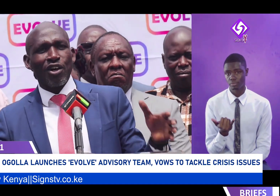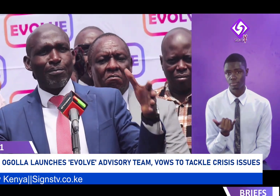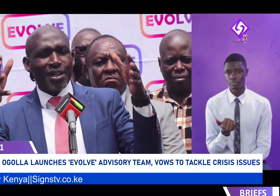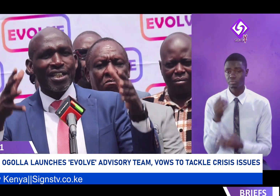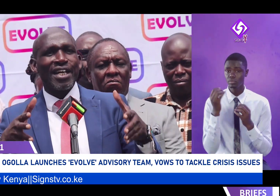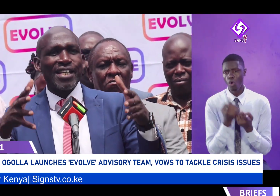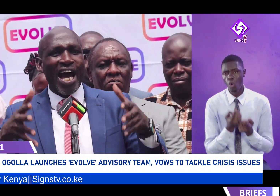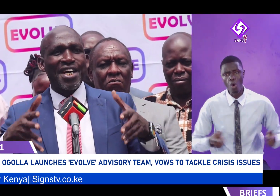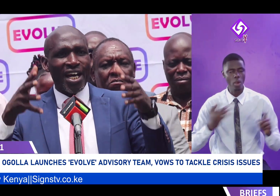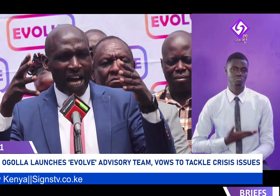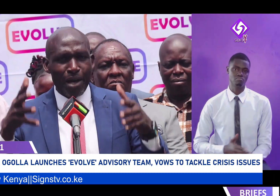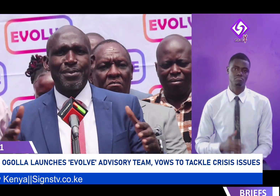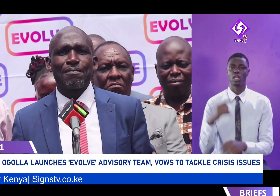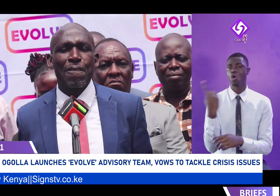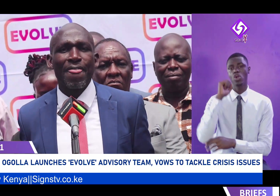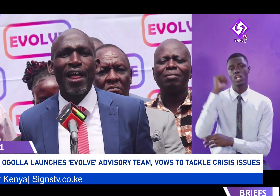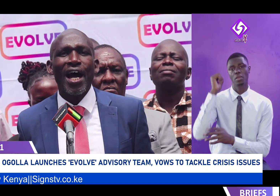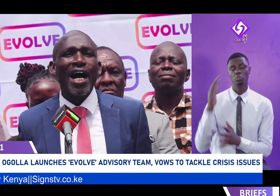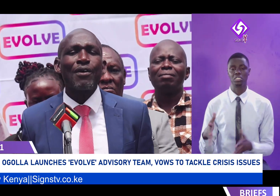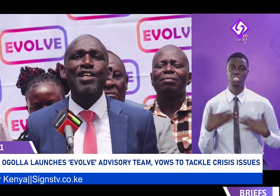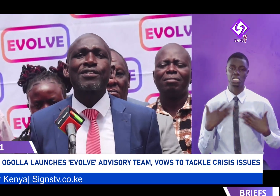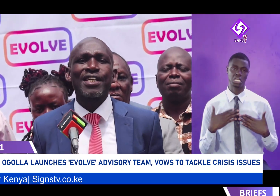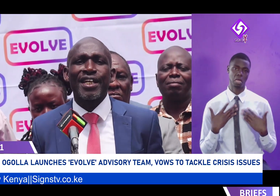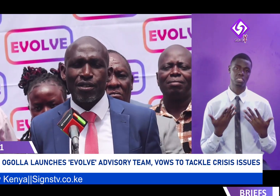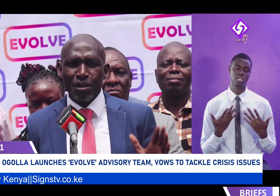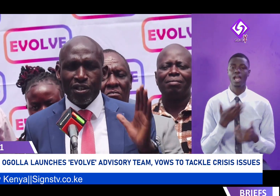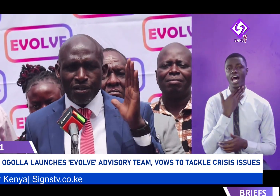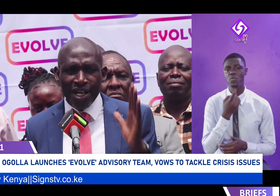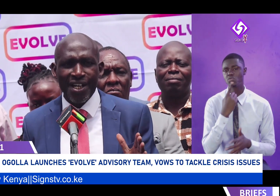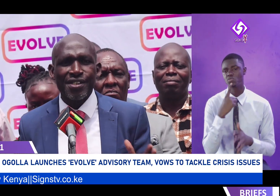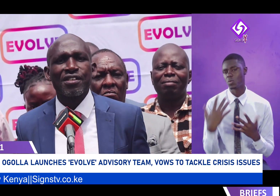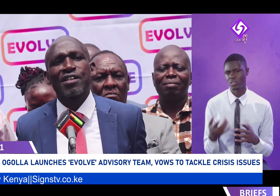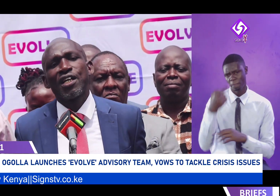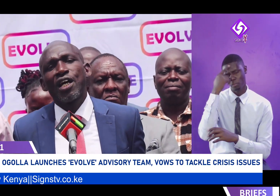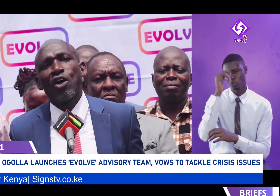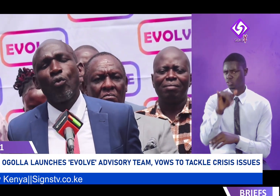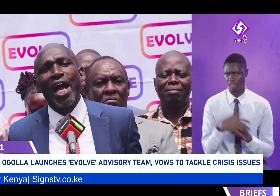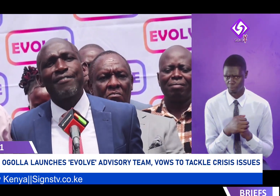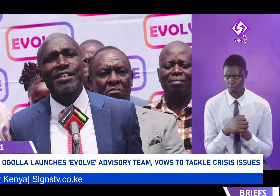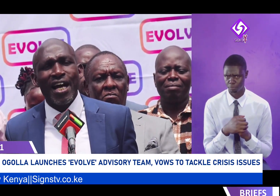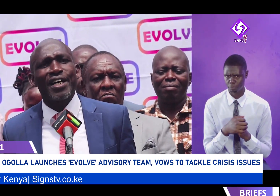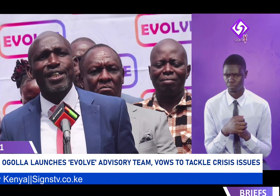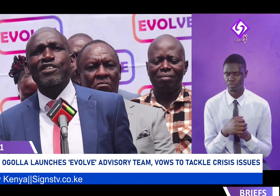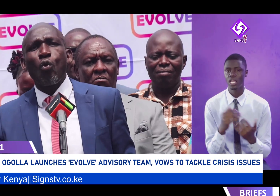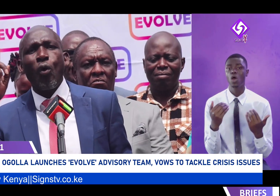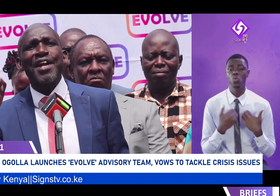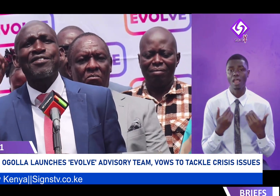only politicians are happy. And I want to say that because of that, we have discovered there's one